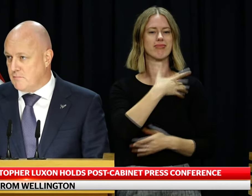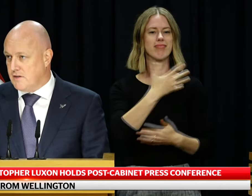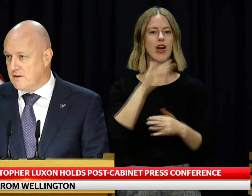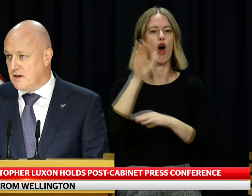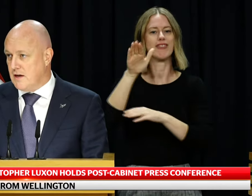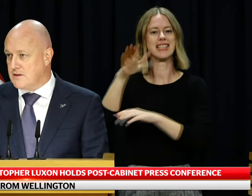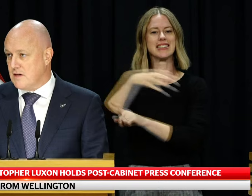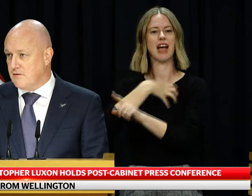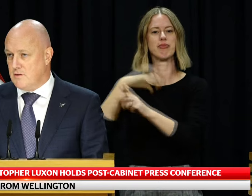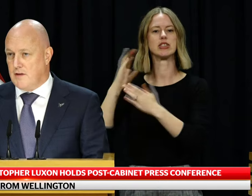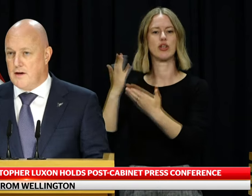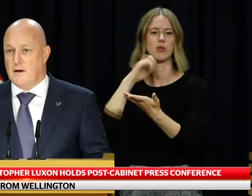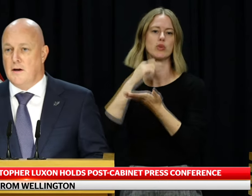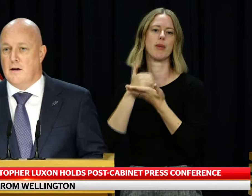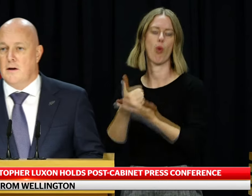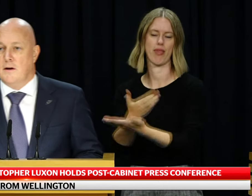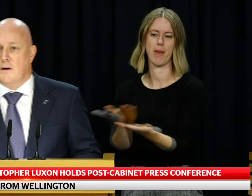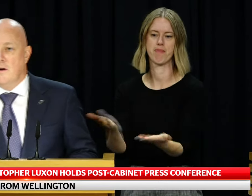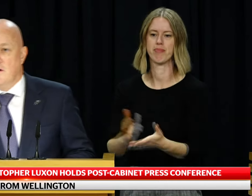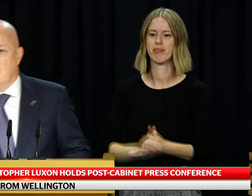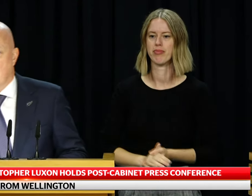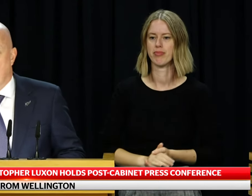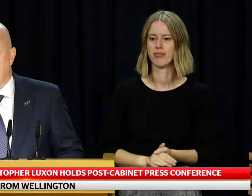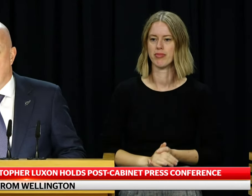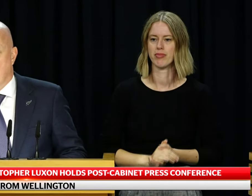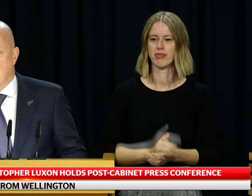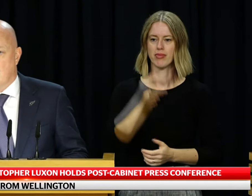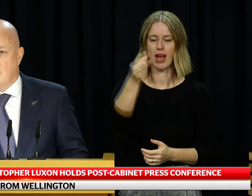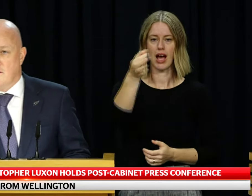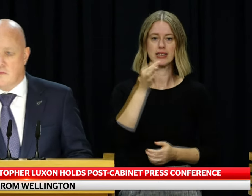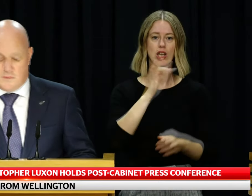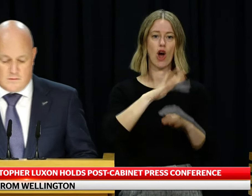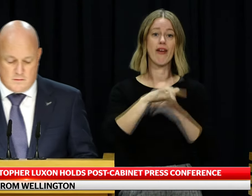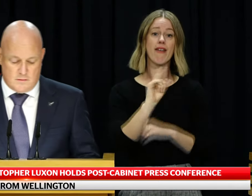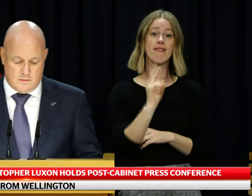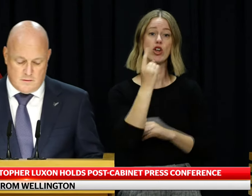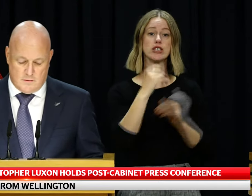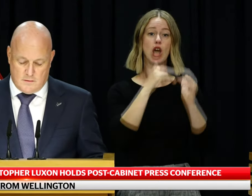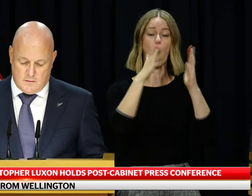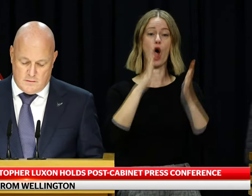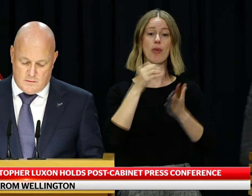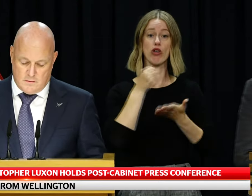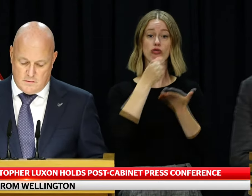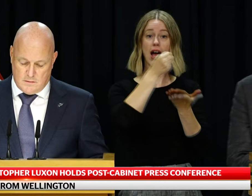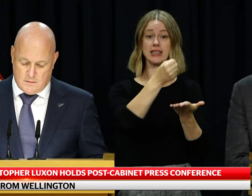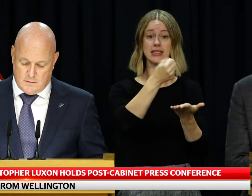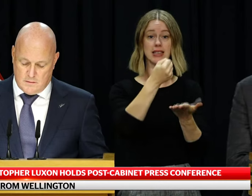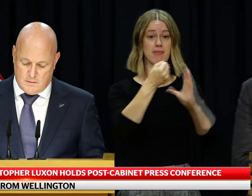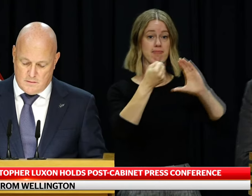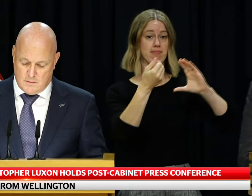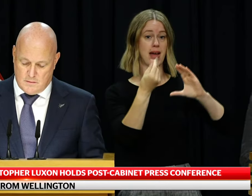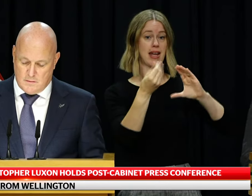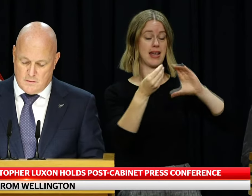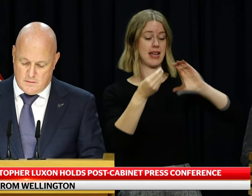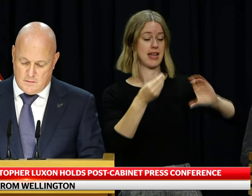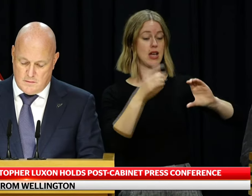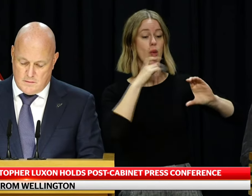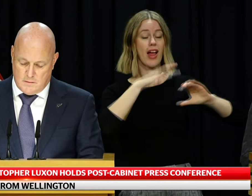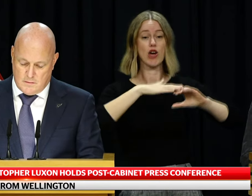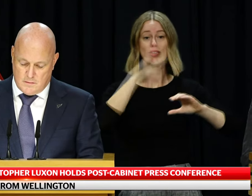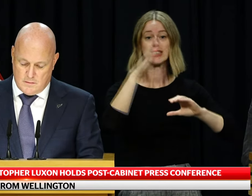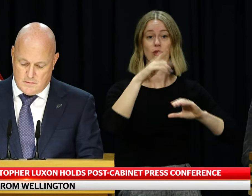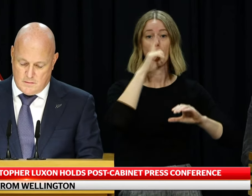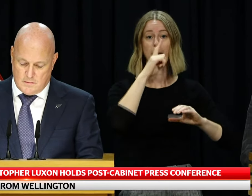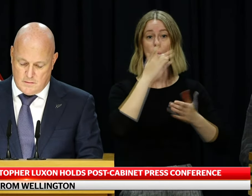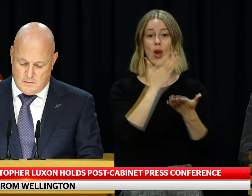had a particular briefing this afternoon about that. Can I ask you about the first home grants? Are you looking at increasing those for regional New Zealanders, seeing